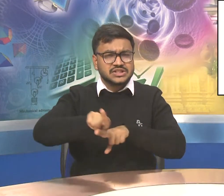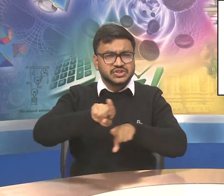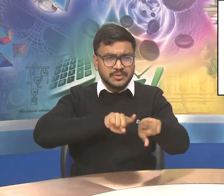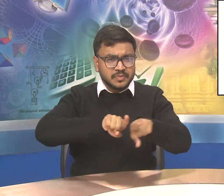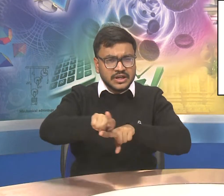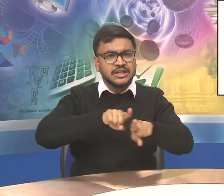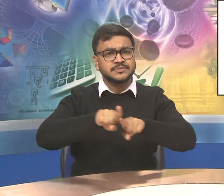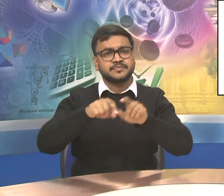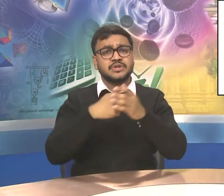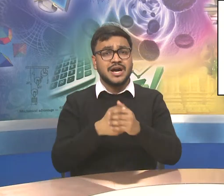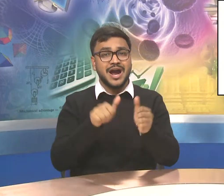For example,